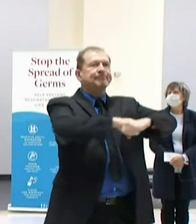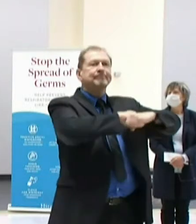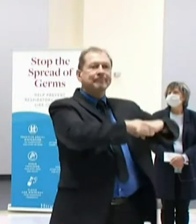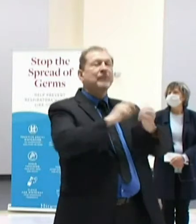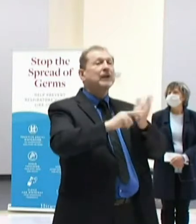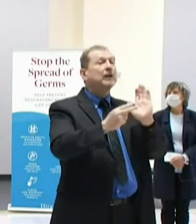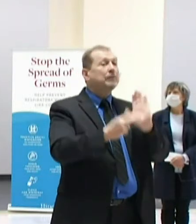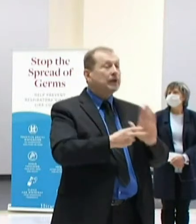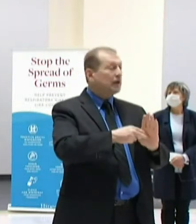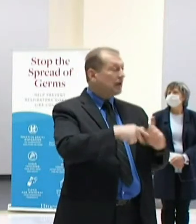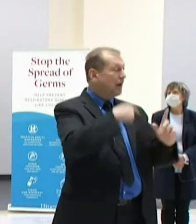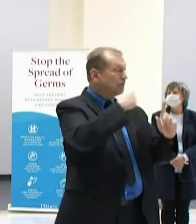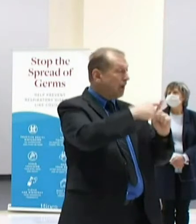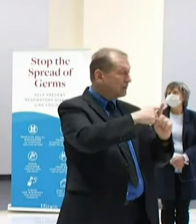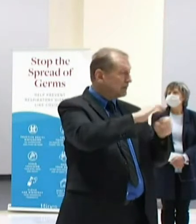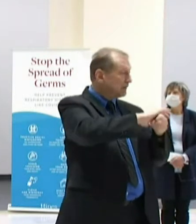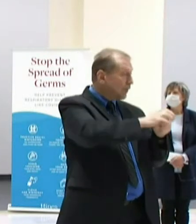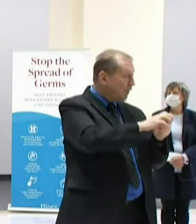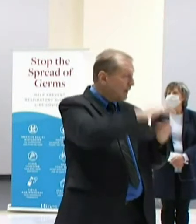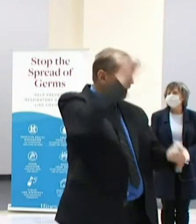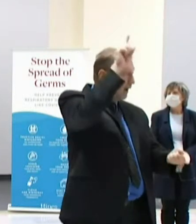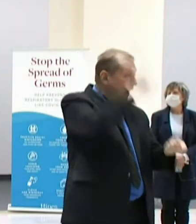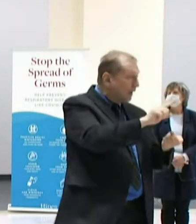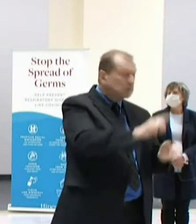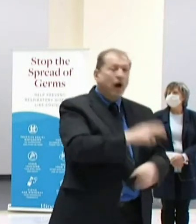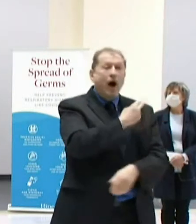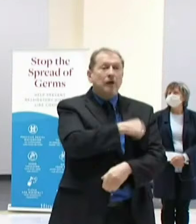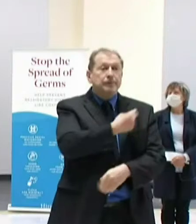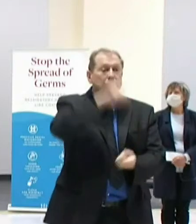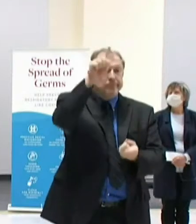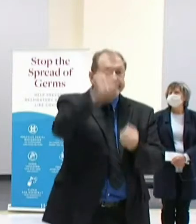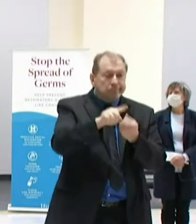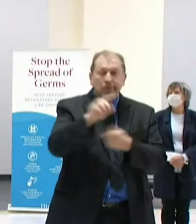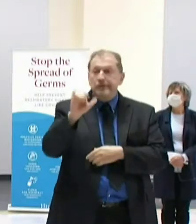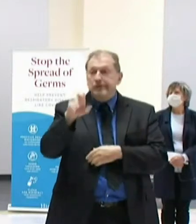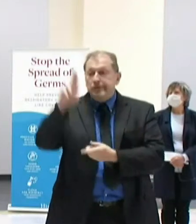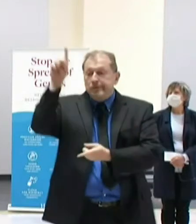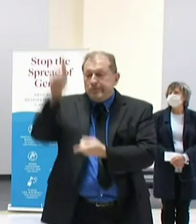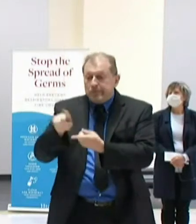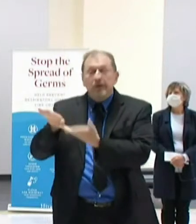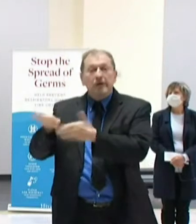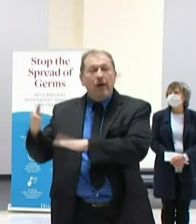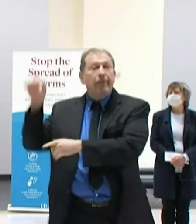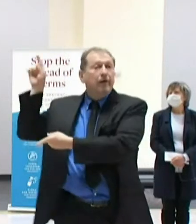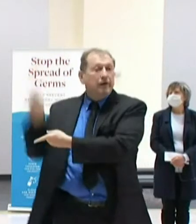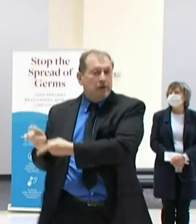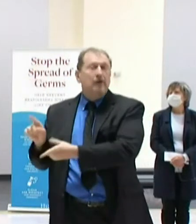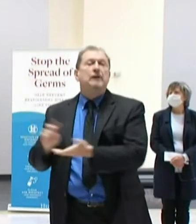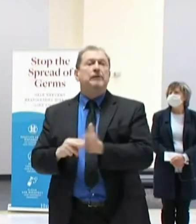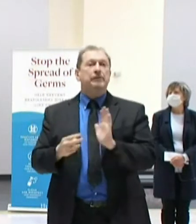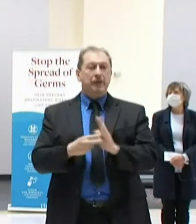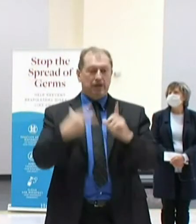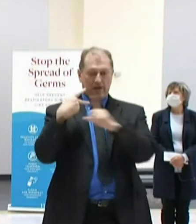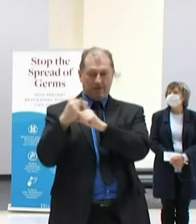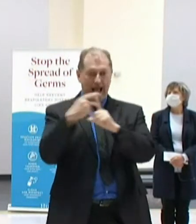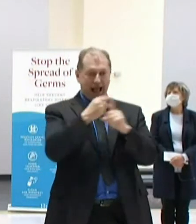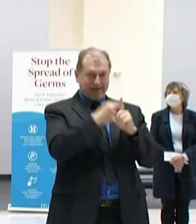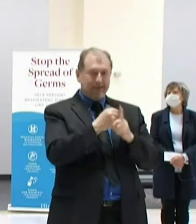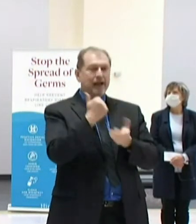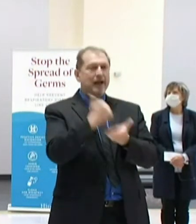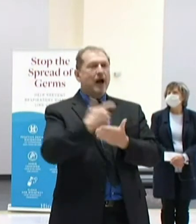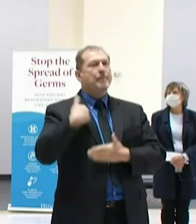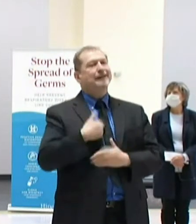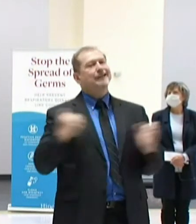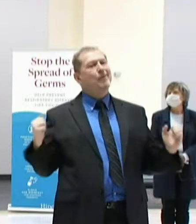hospital admissions. More vaccinations will mean more of a return to normal for everyone.